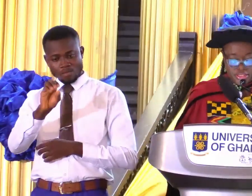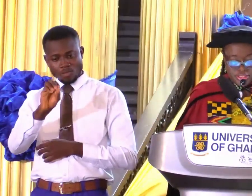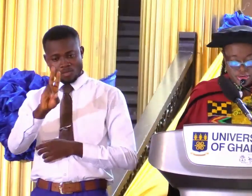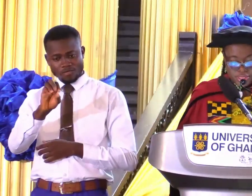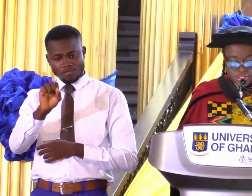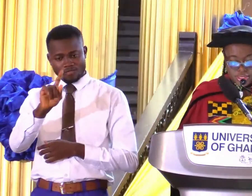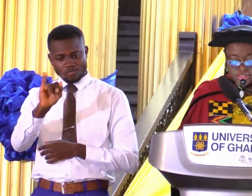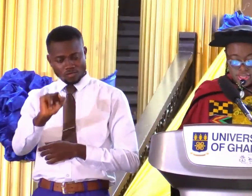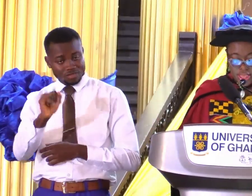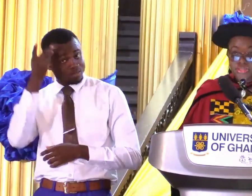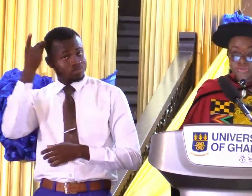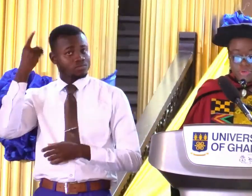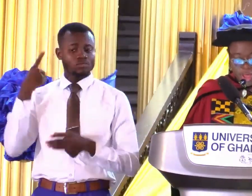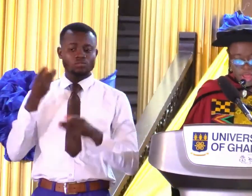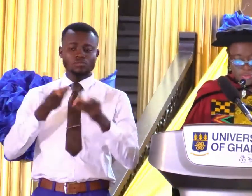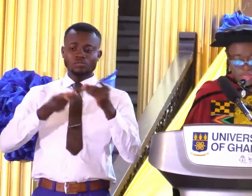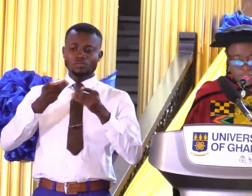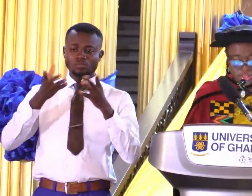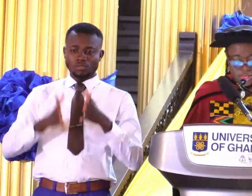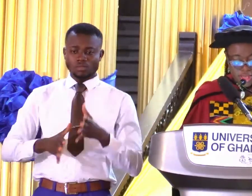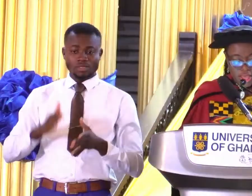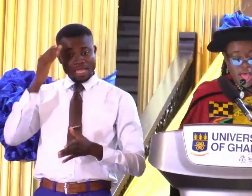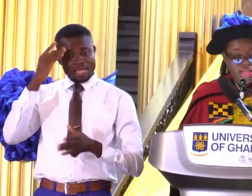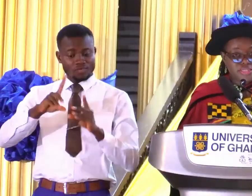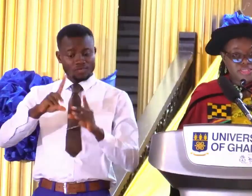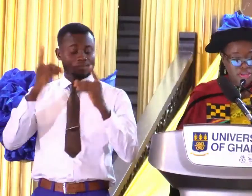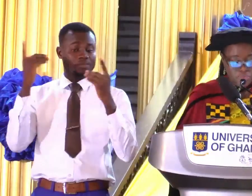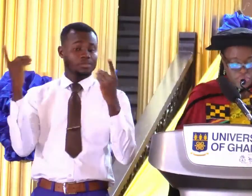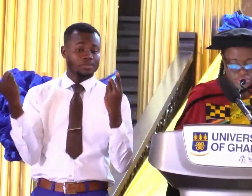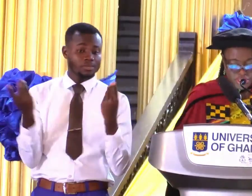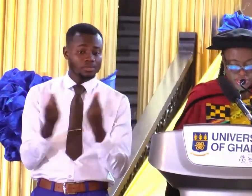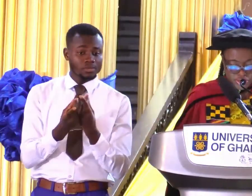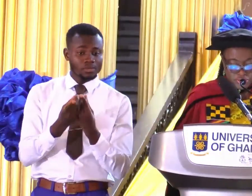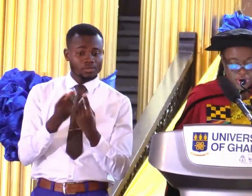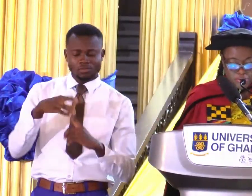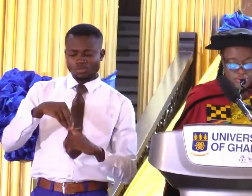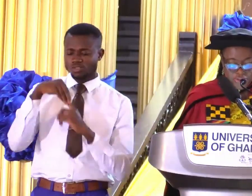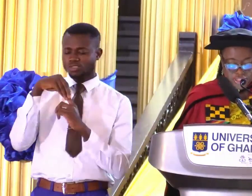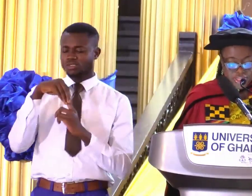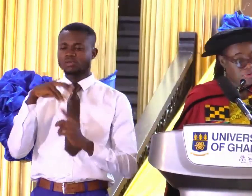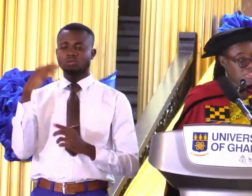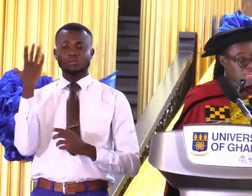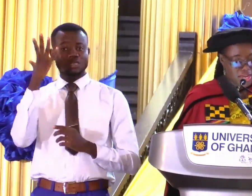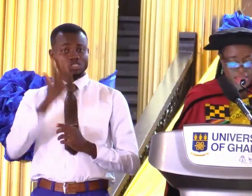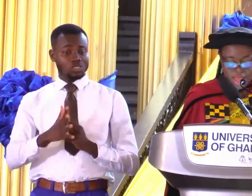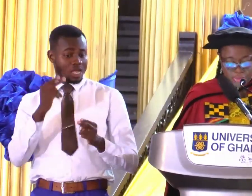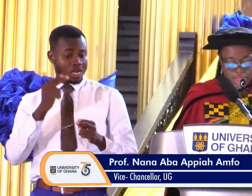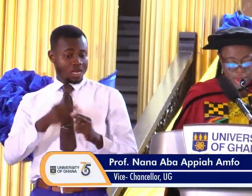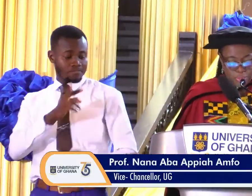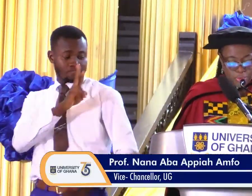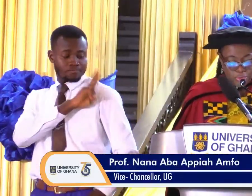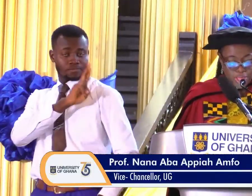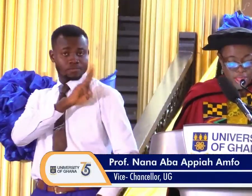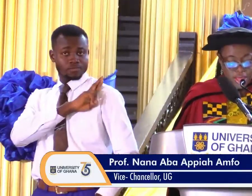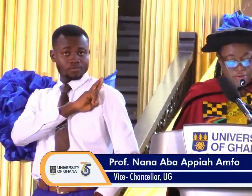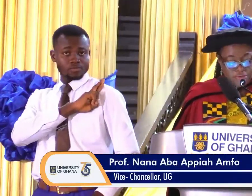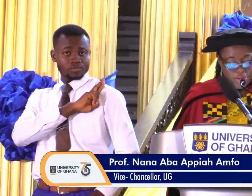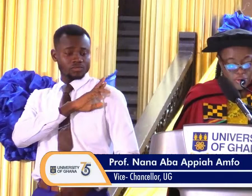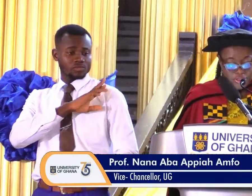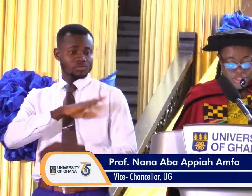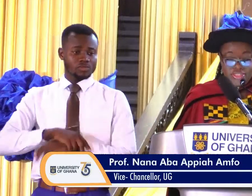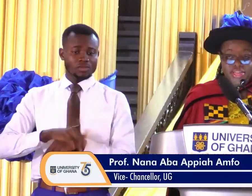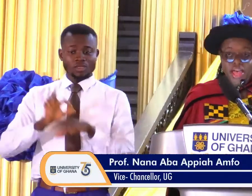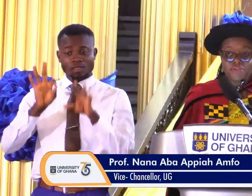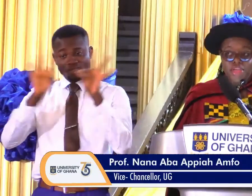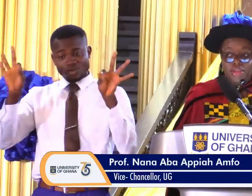Deans, Directors, Heads of Departments, our distinguished lecturer, Professor Regina Appiah-Opong,